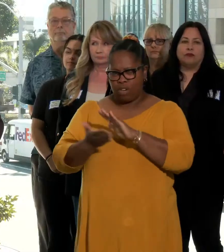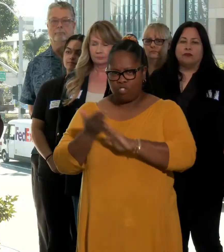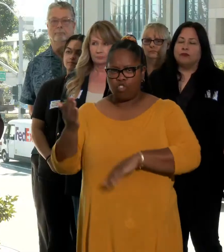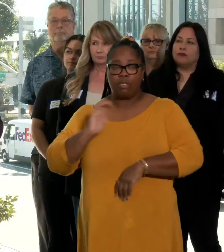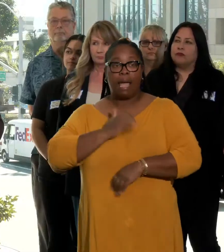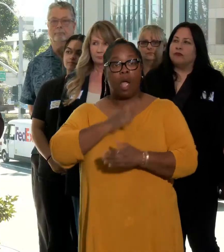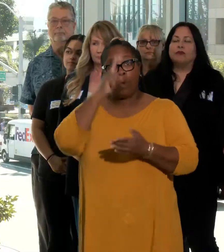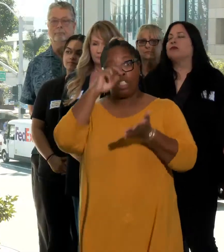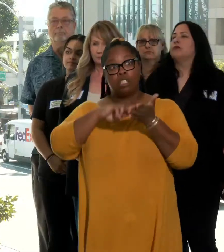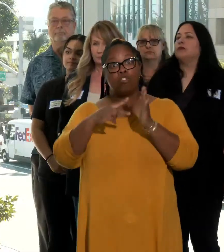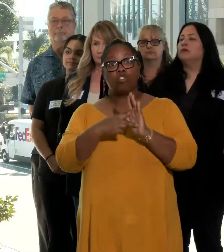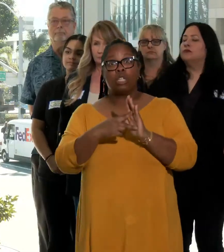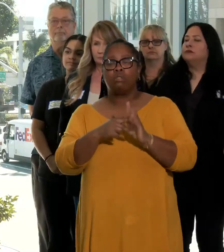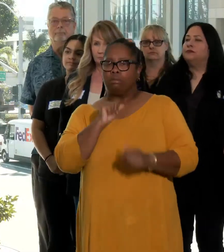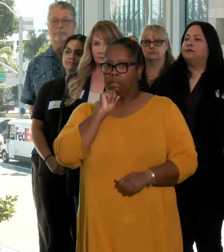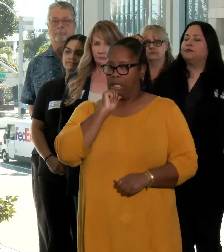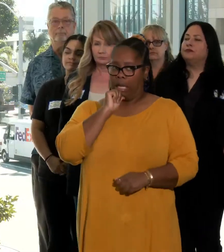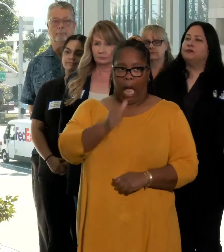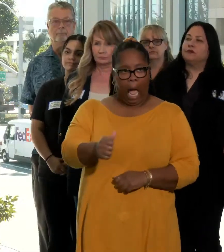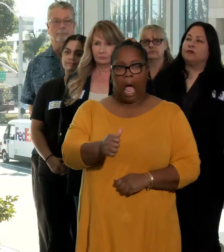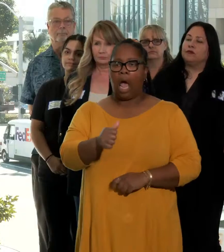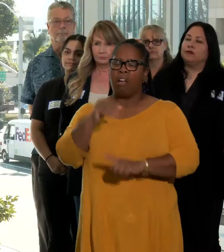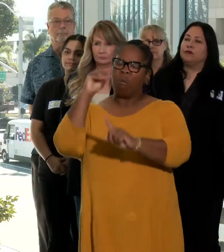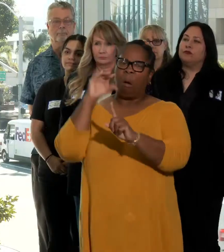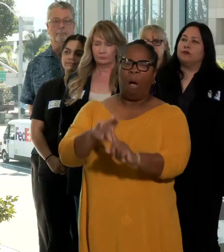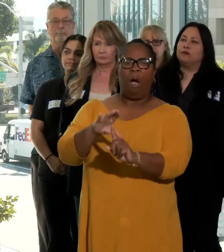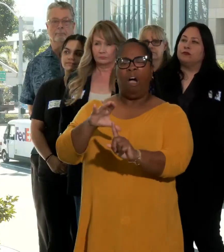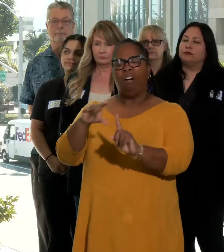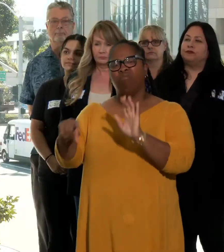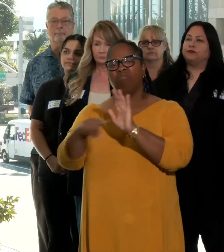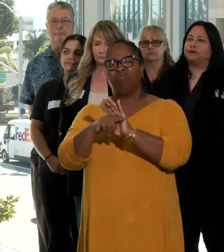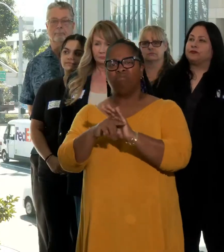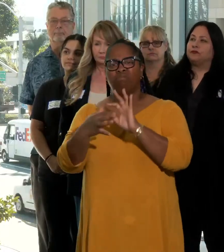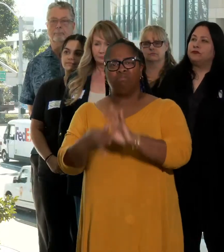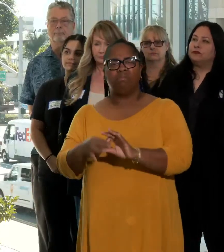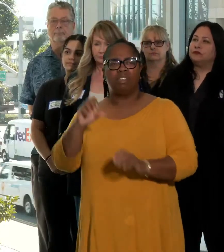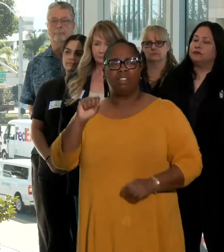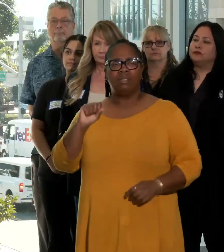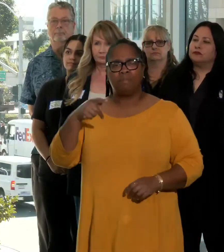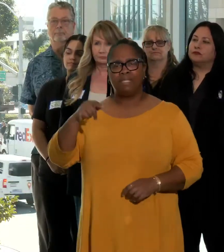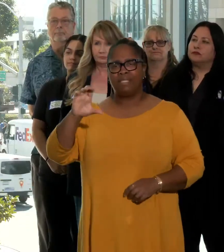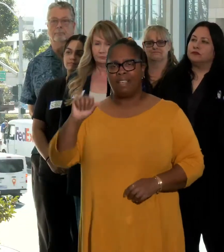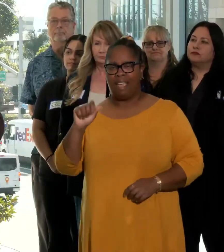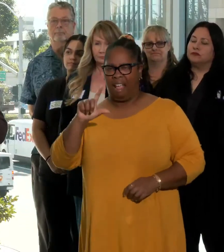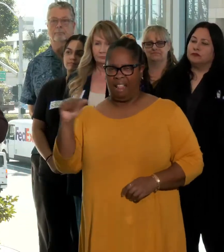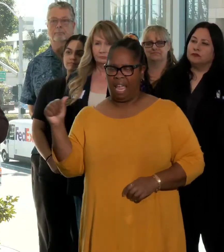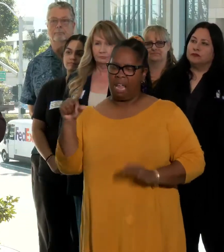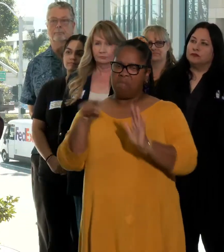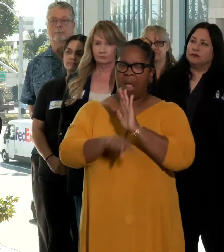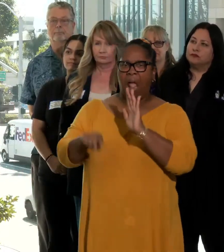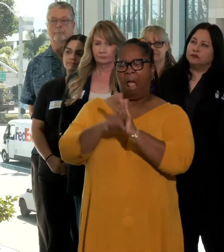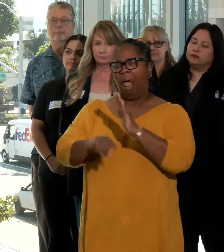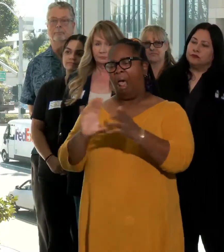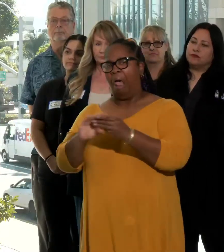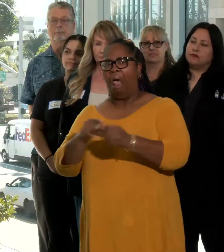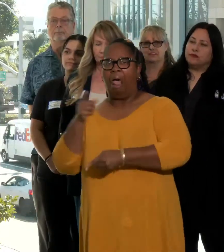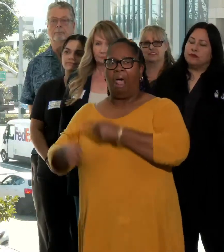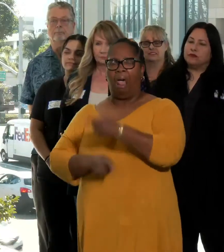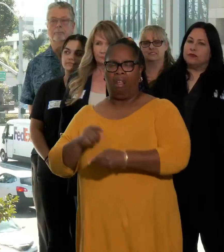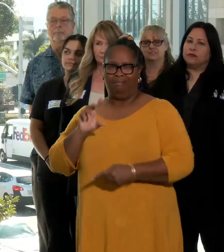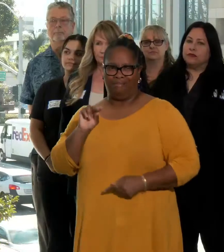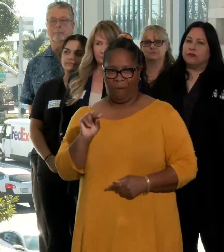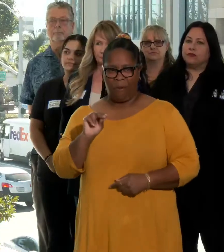our intention is not in any way to shine a negative light on SPCA LA. The decision to terminate our